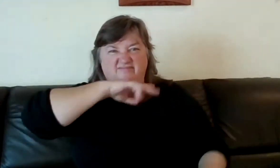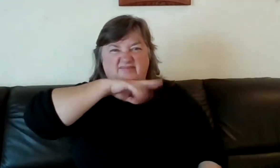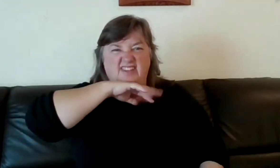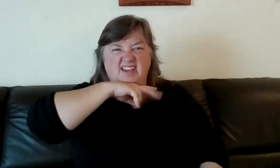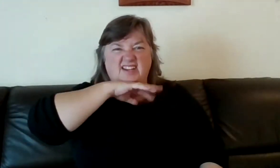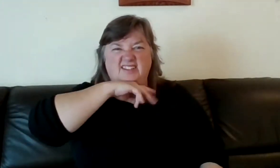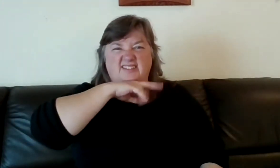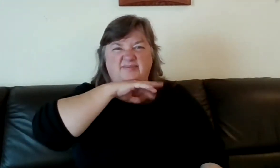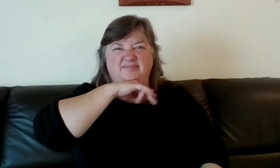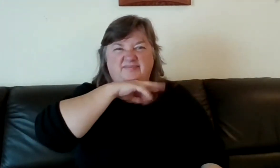Yuck.